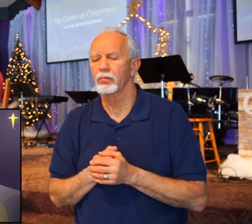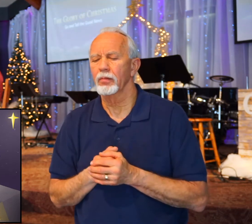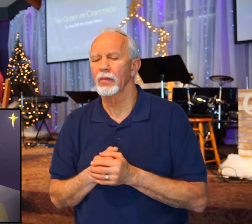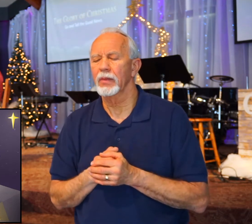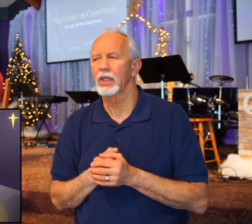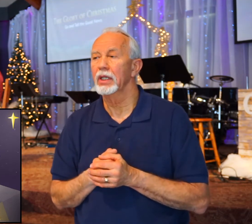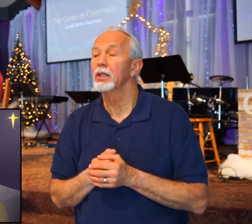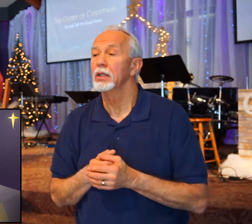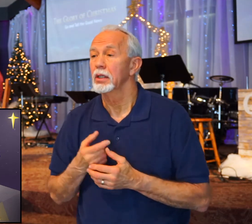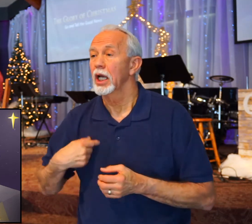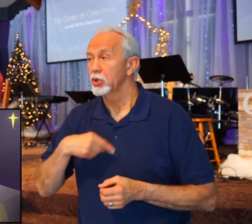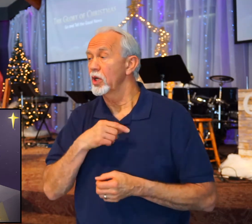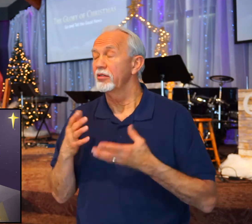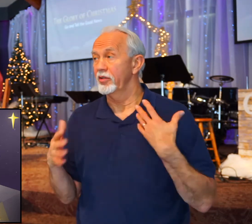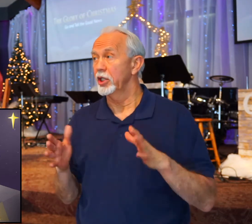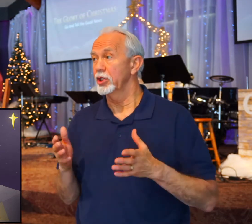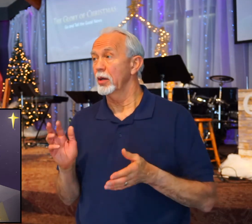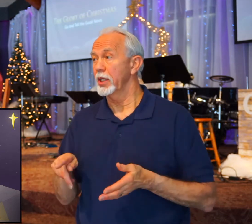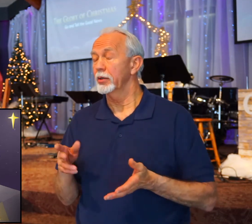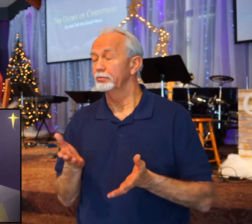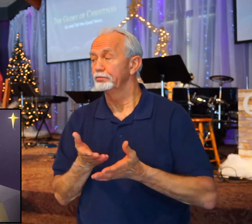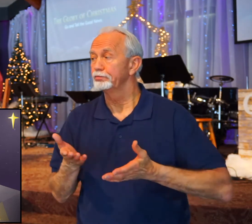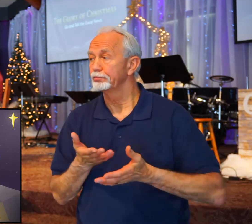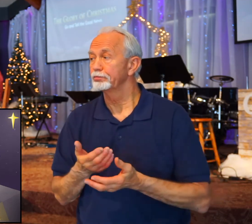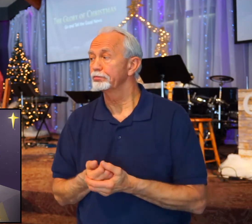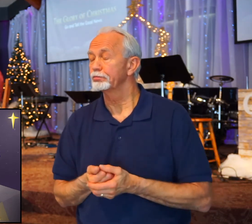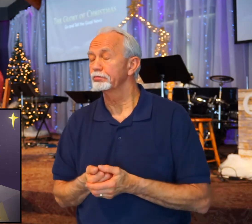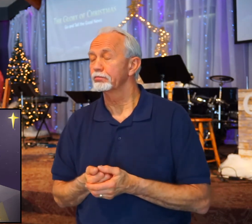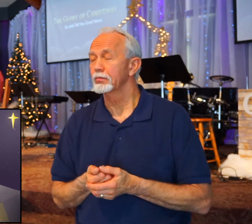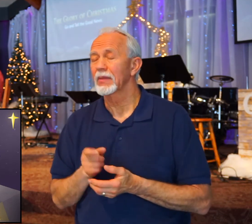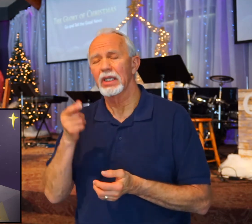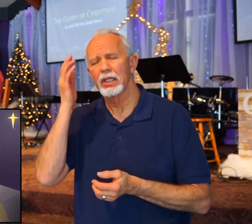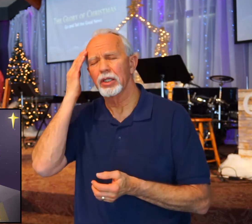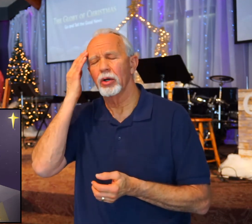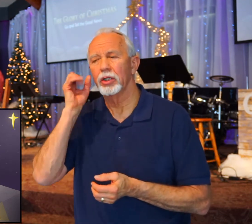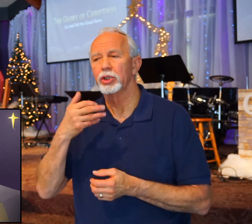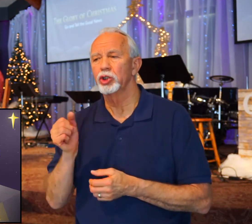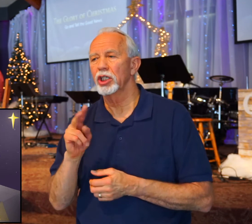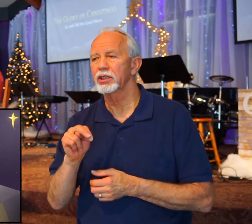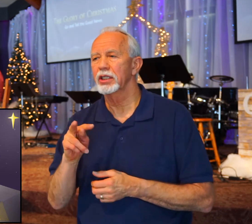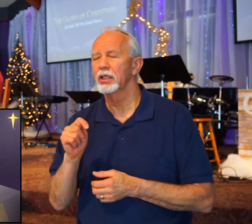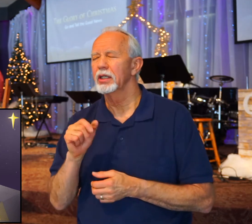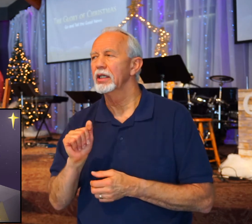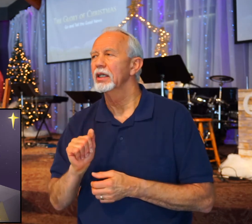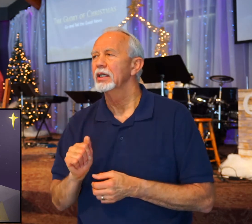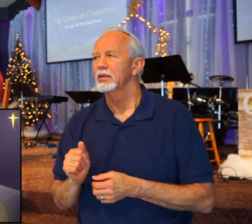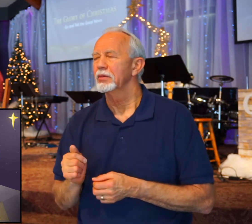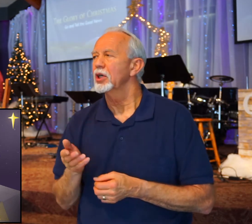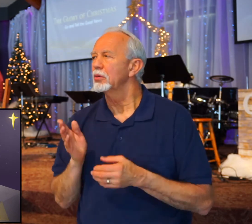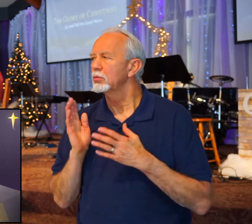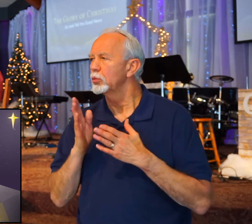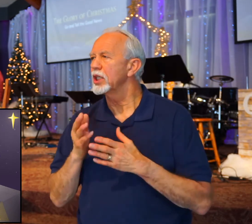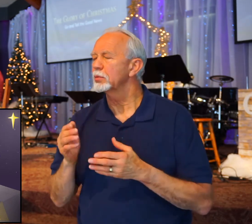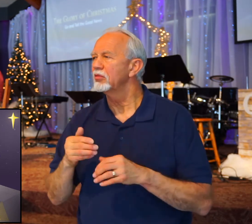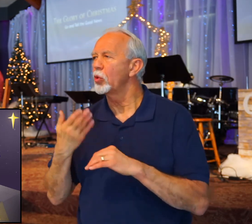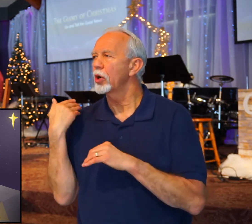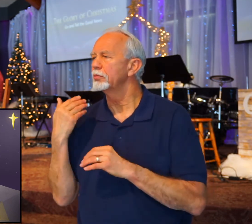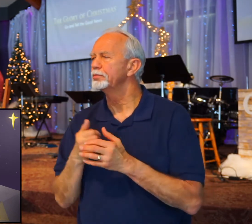As we finish up here, you know, when Justin and I came up to preach earlier,